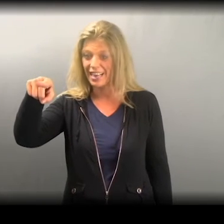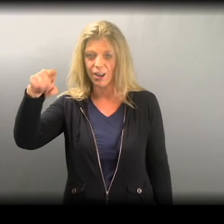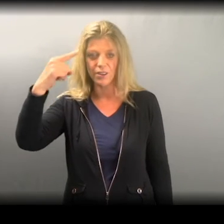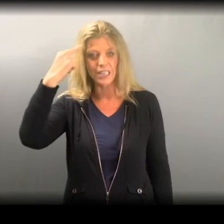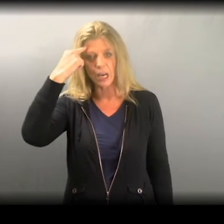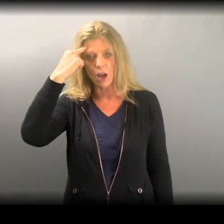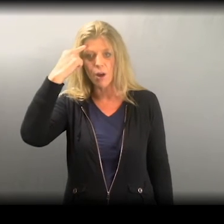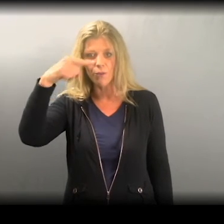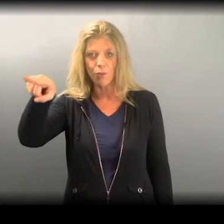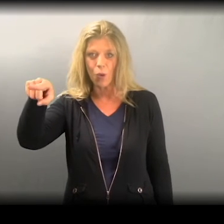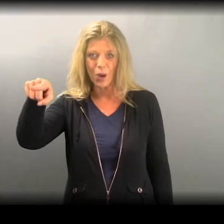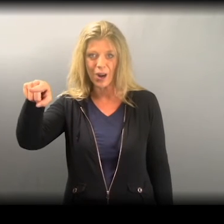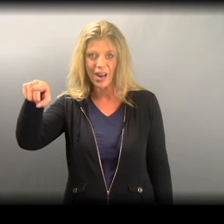out. For,